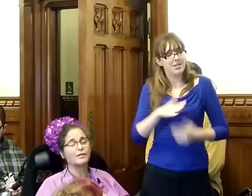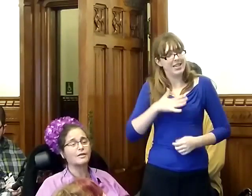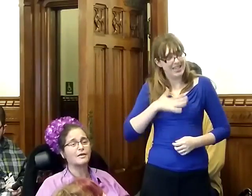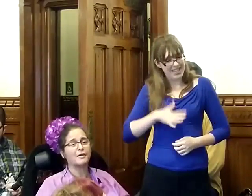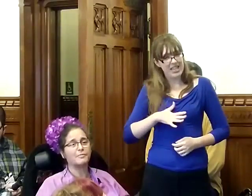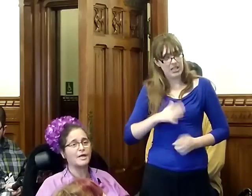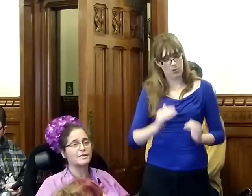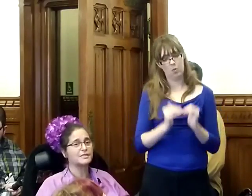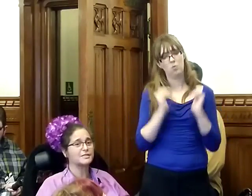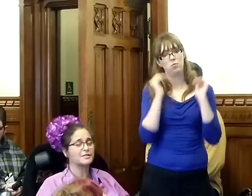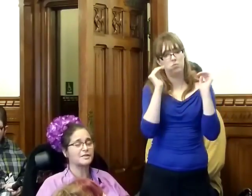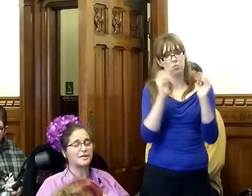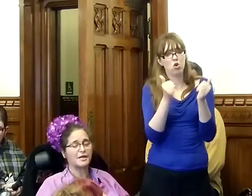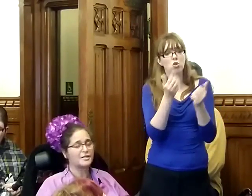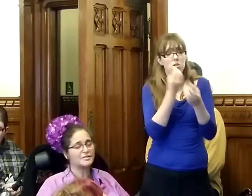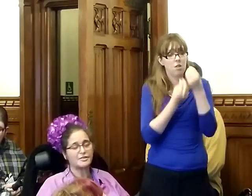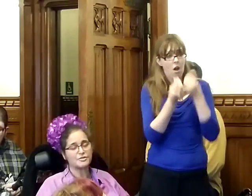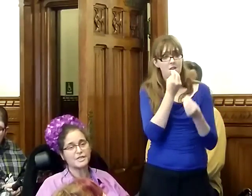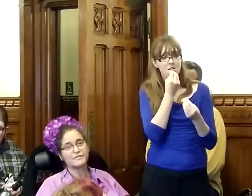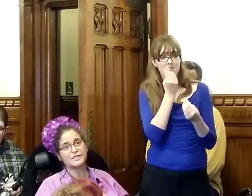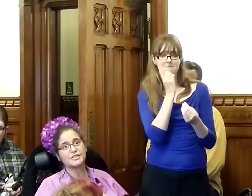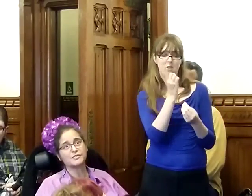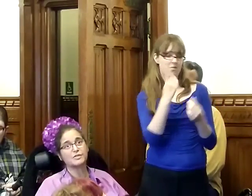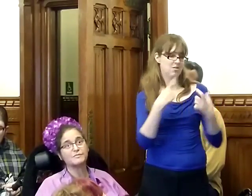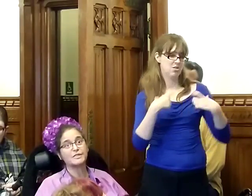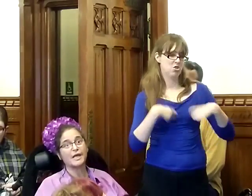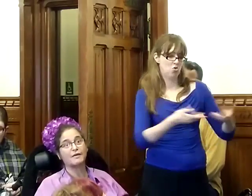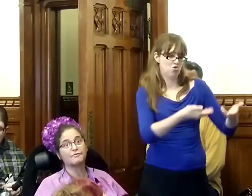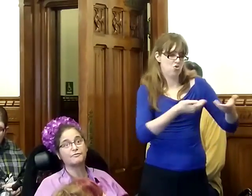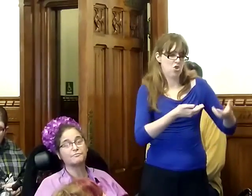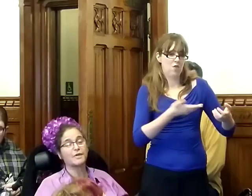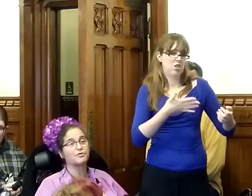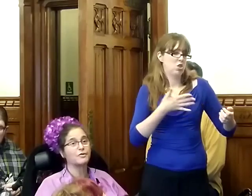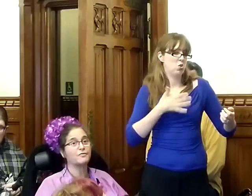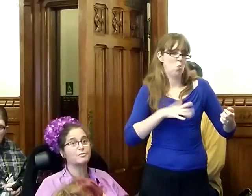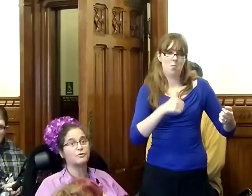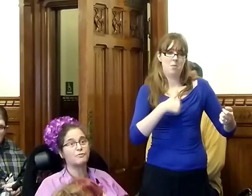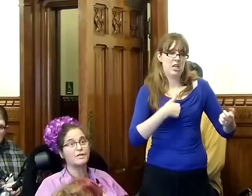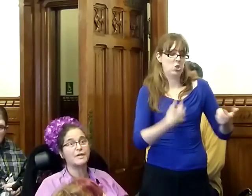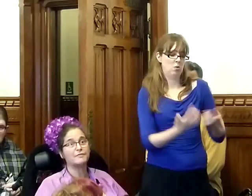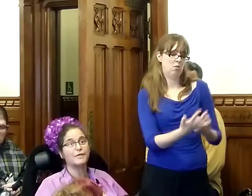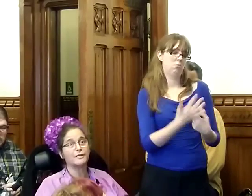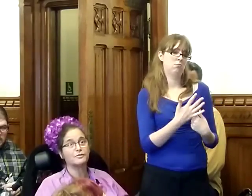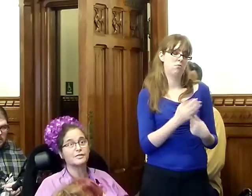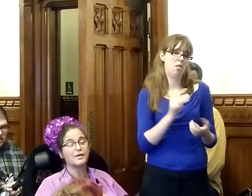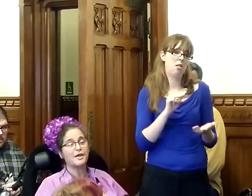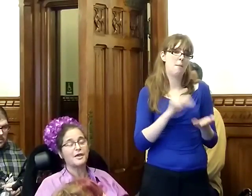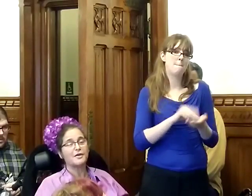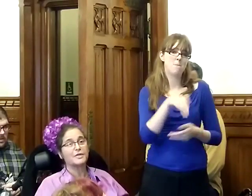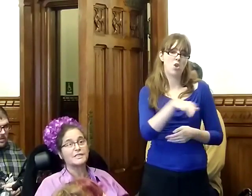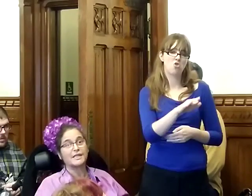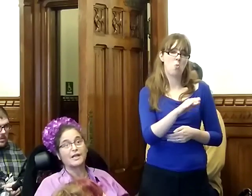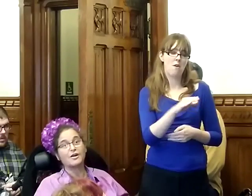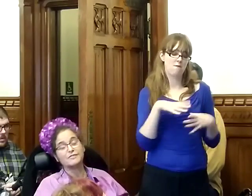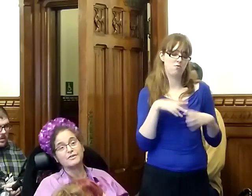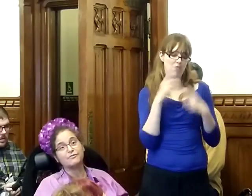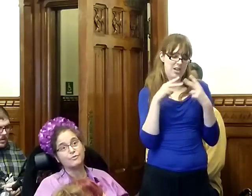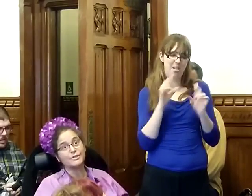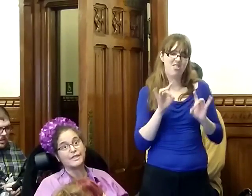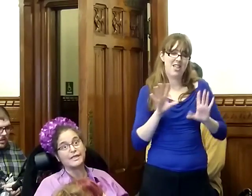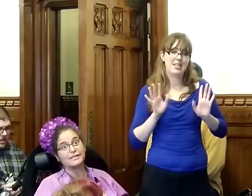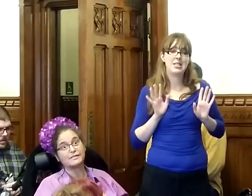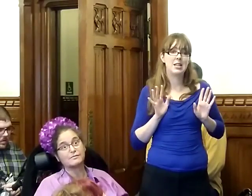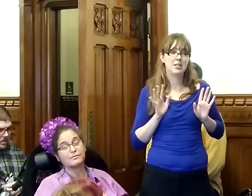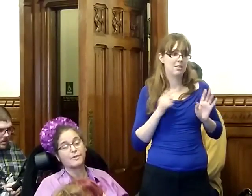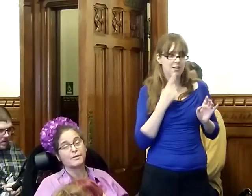died as well, but social services just wanted to have my career before really made meals. And I said, I can't